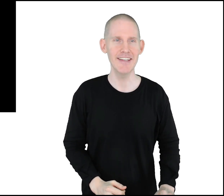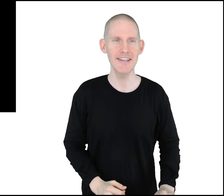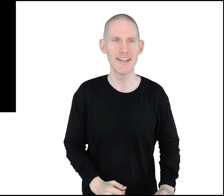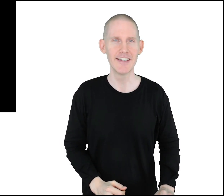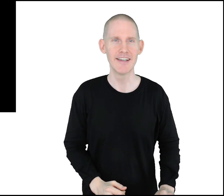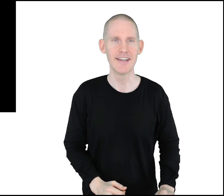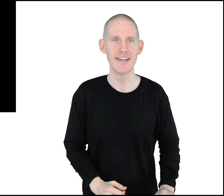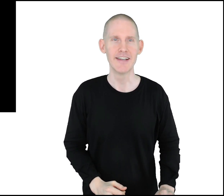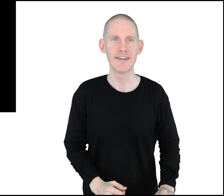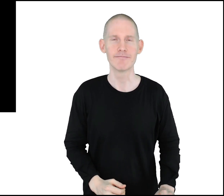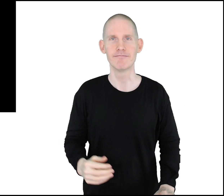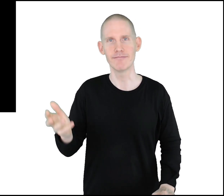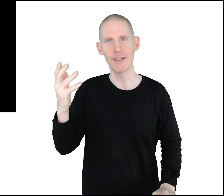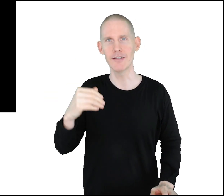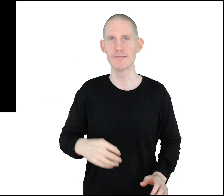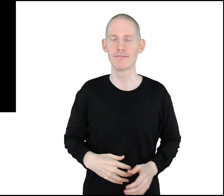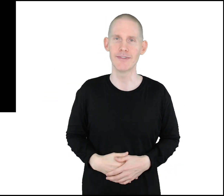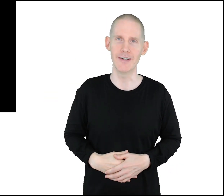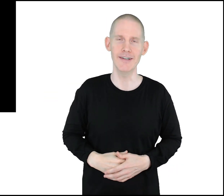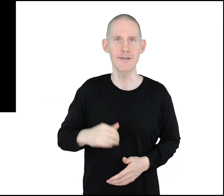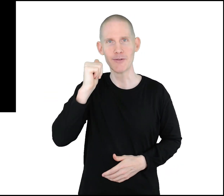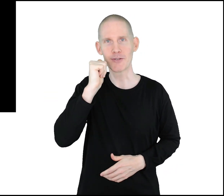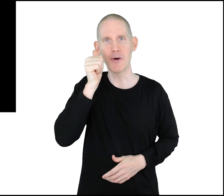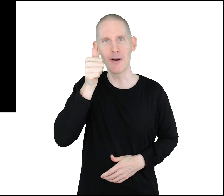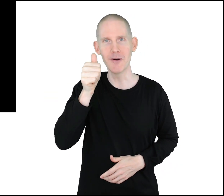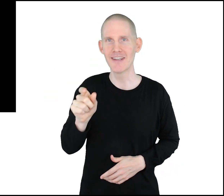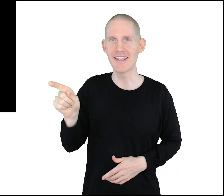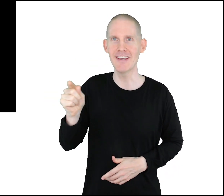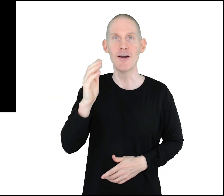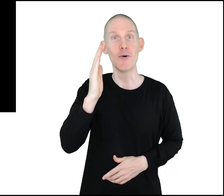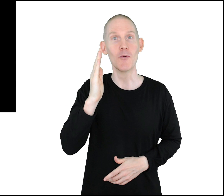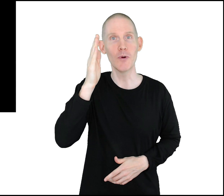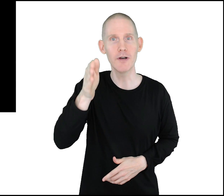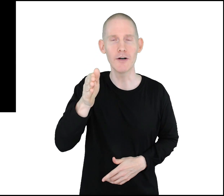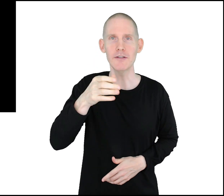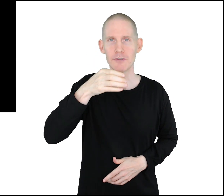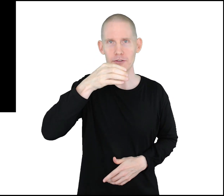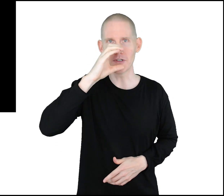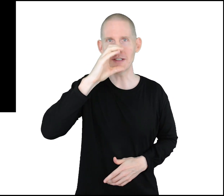see. There. Tomorrow he will drink.